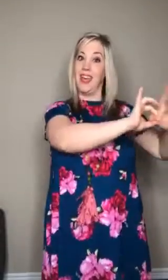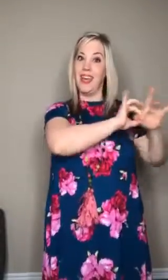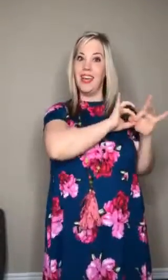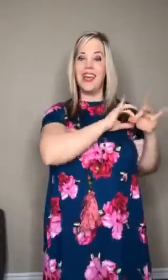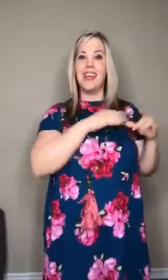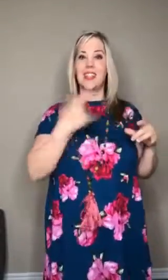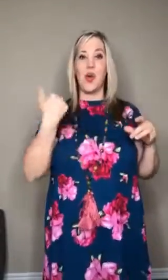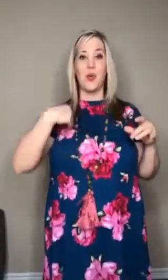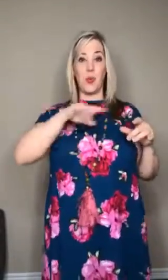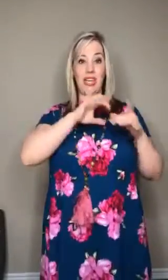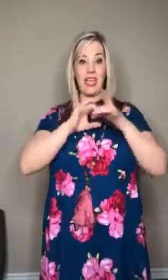big. So we